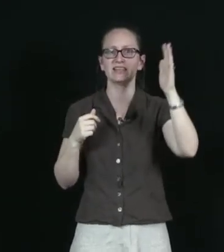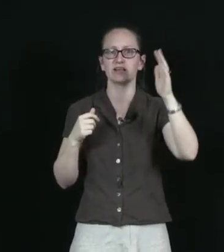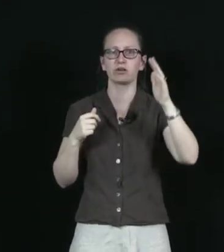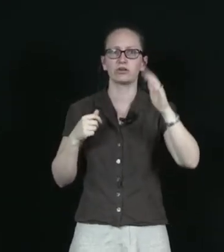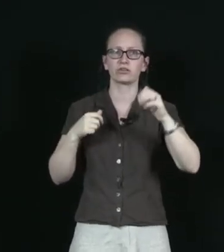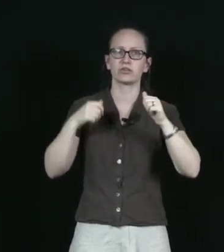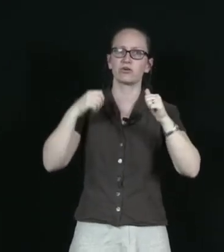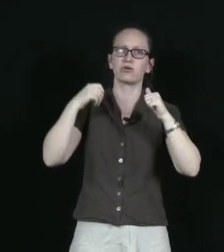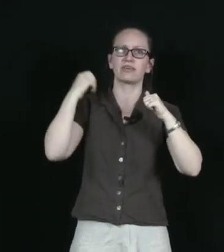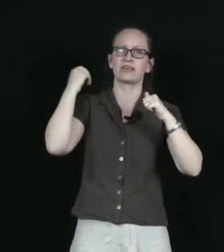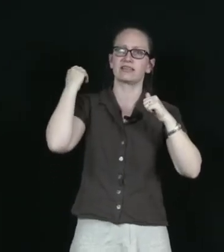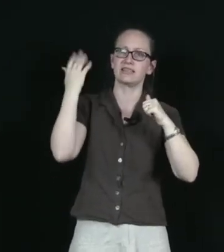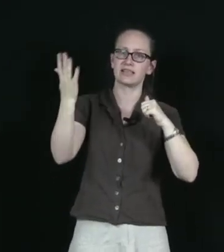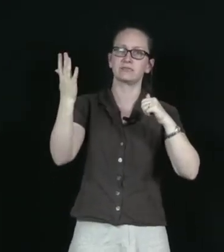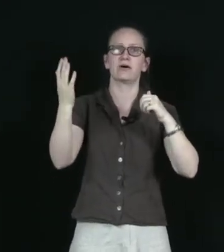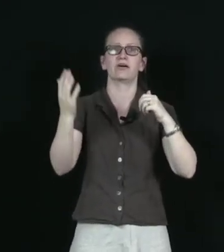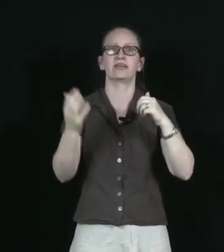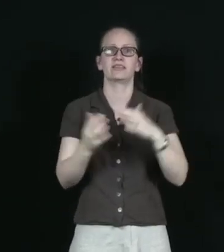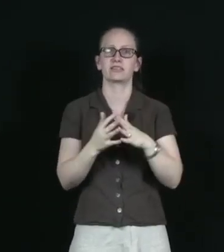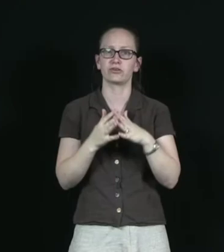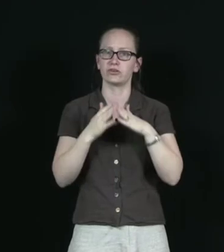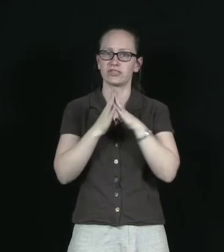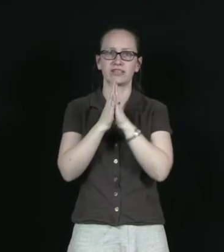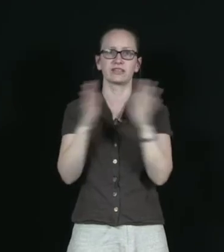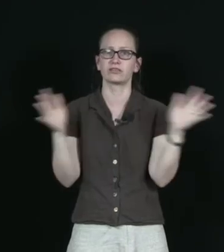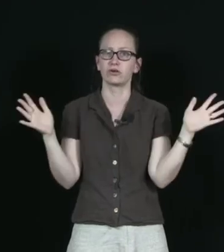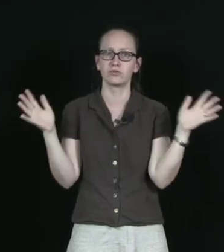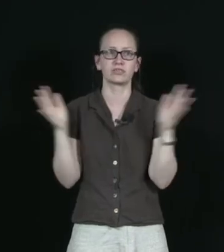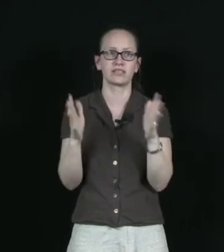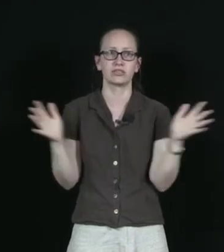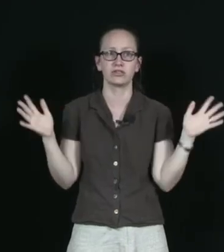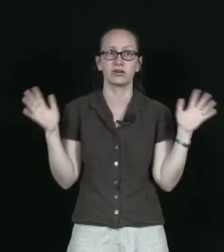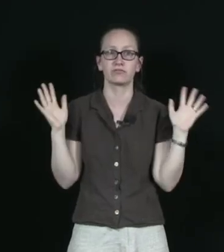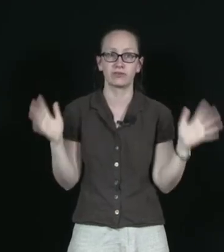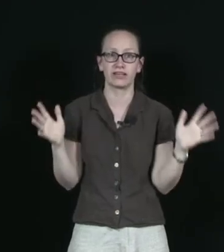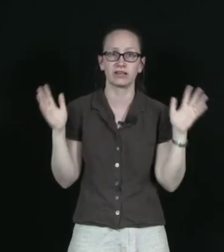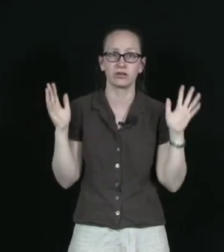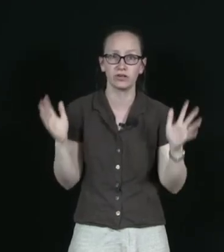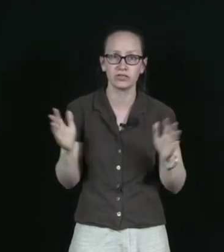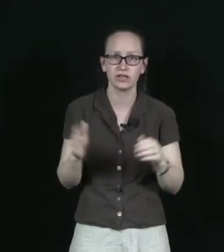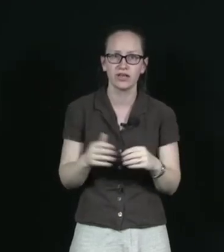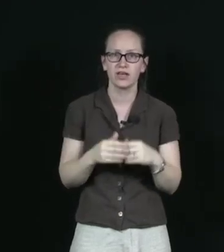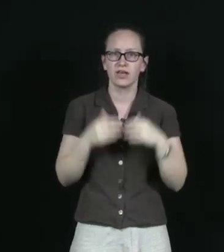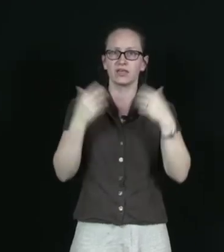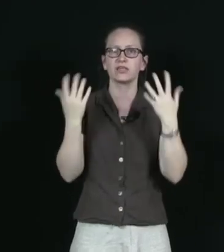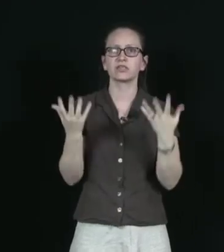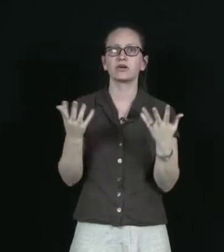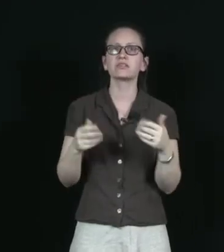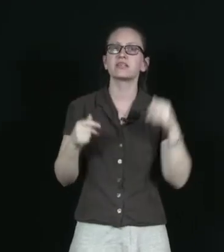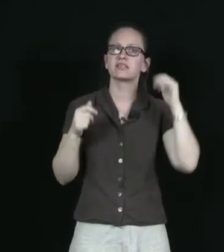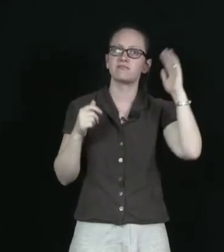easier course or that there's less work in this course than in a normal 6-unit of credit course. This course is